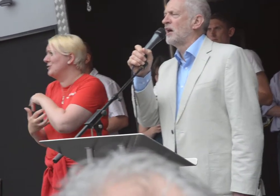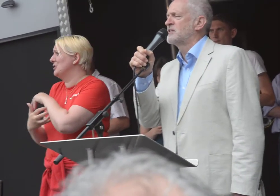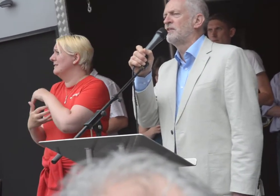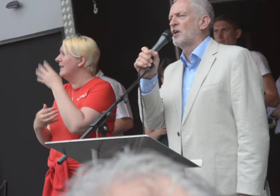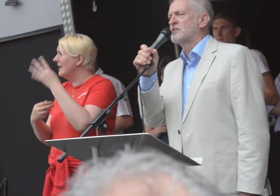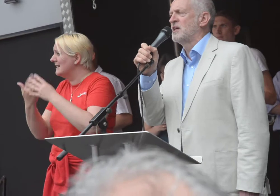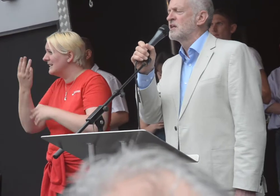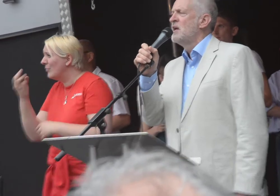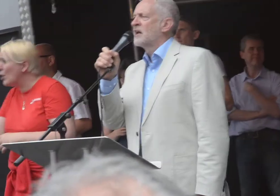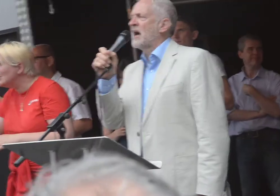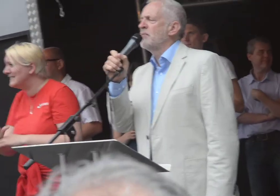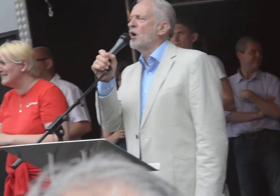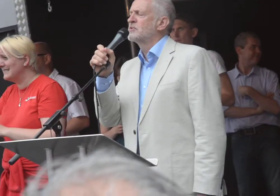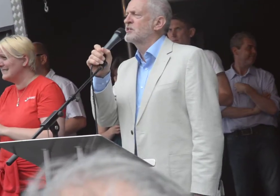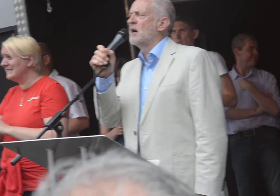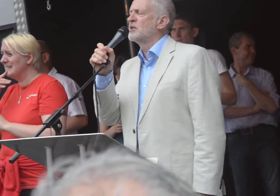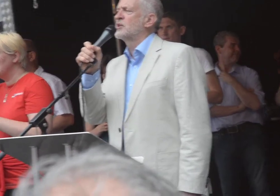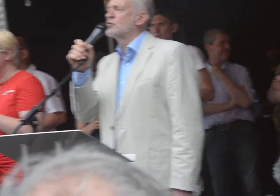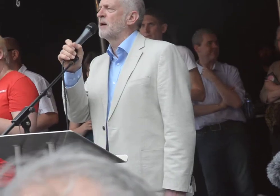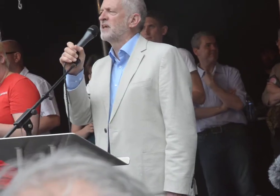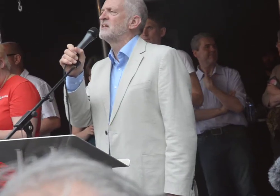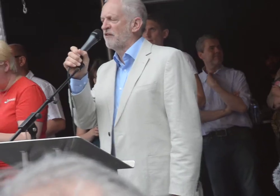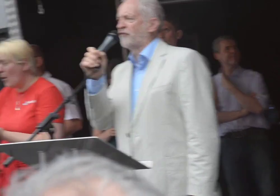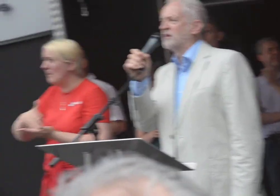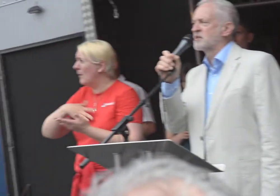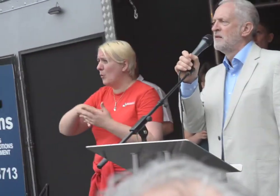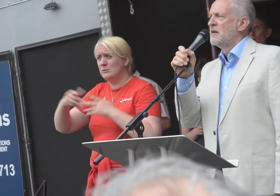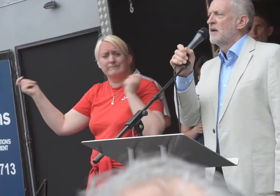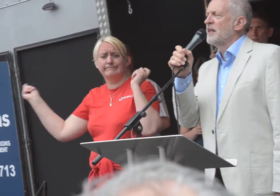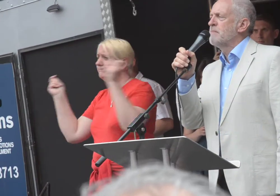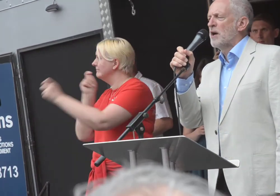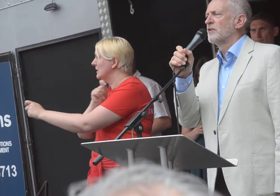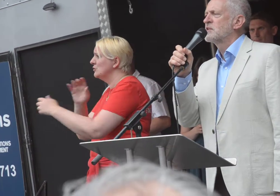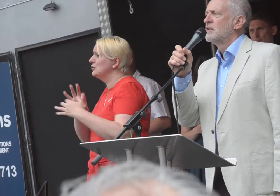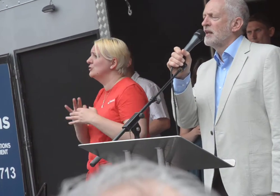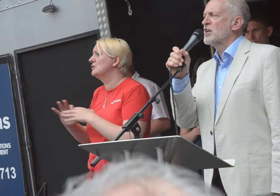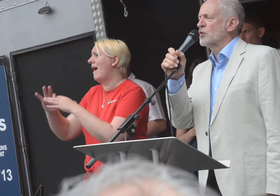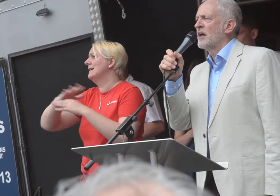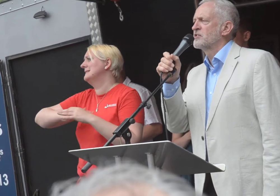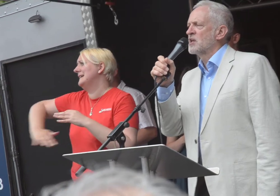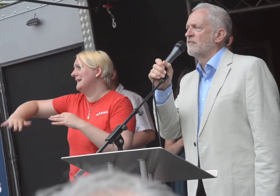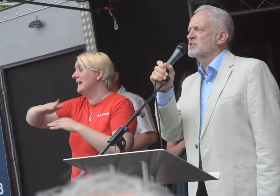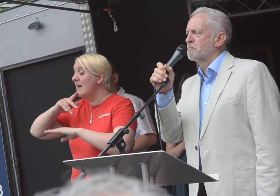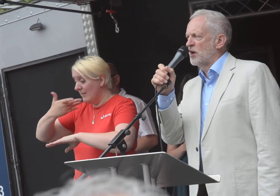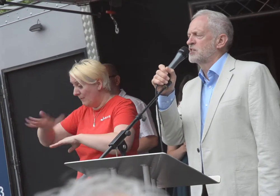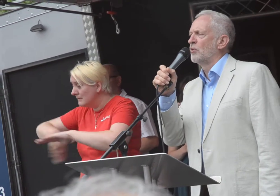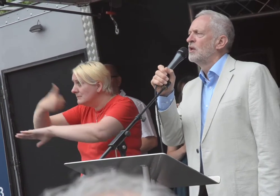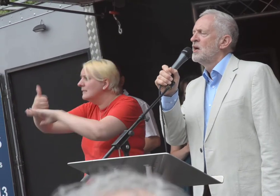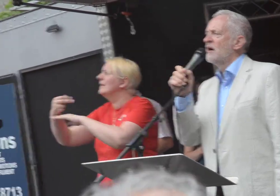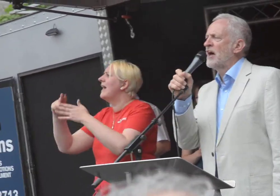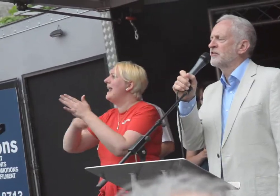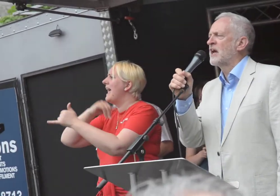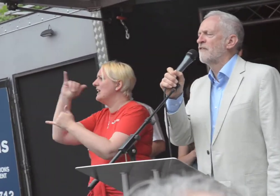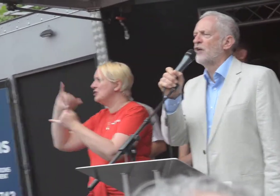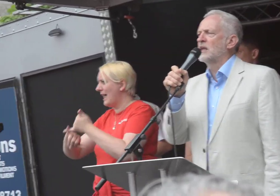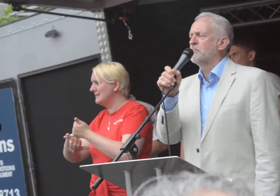of the 1930s, came home determined to do something different. And they built the National Health Service, the principle